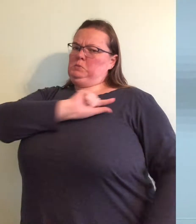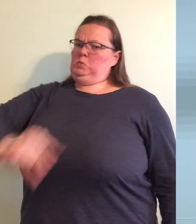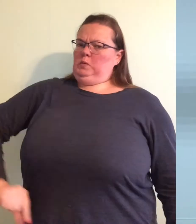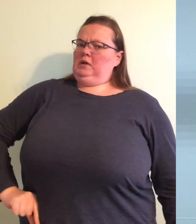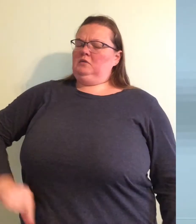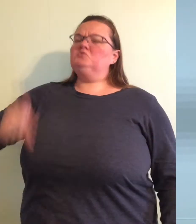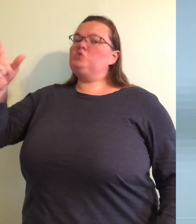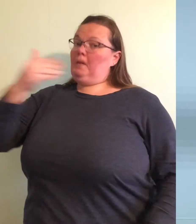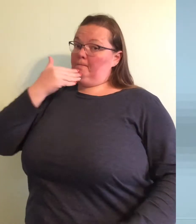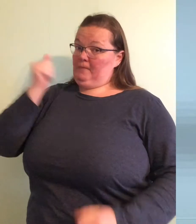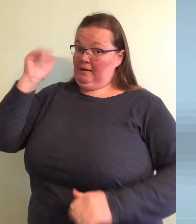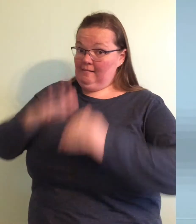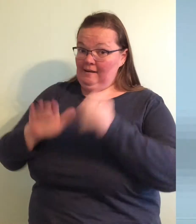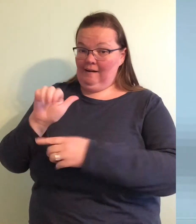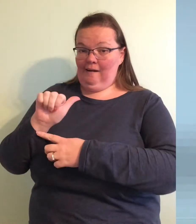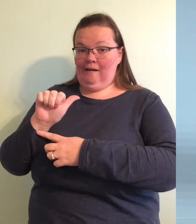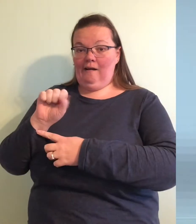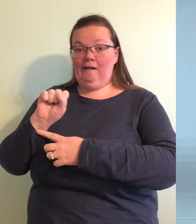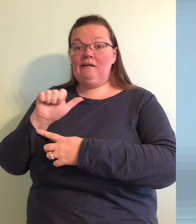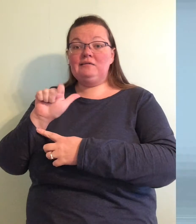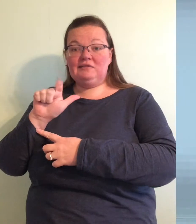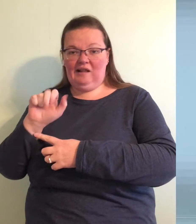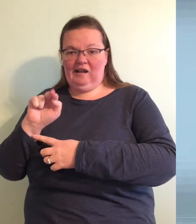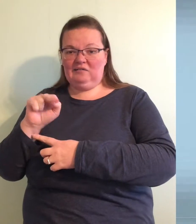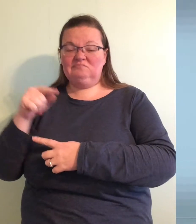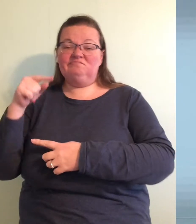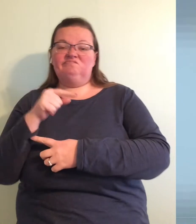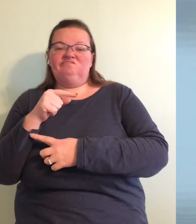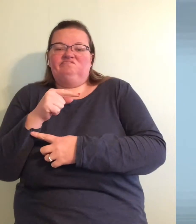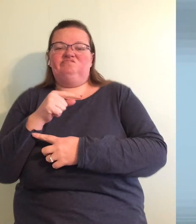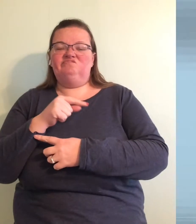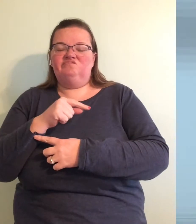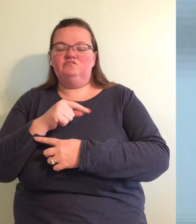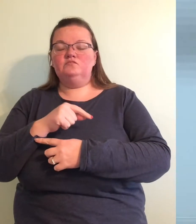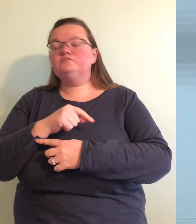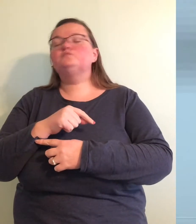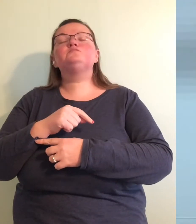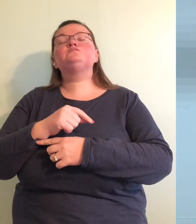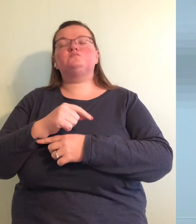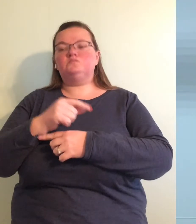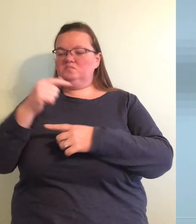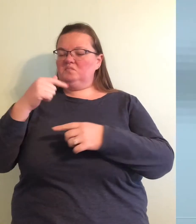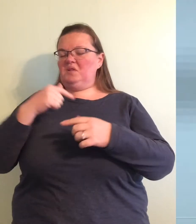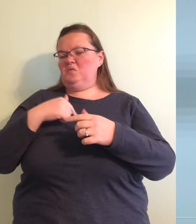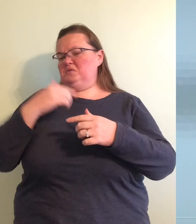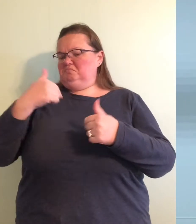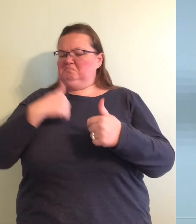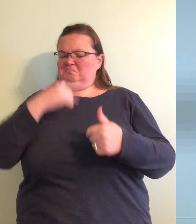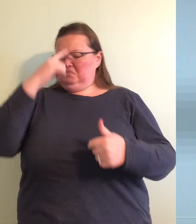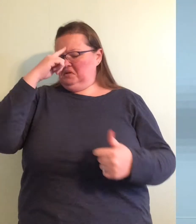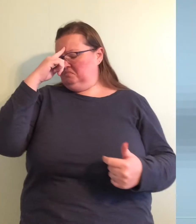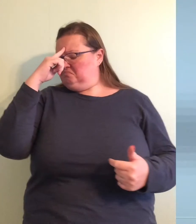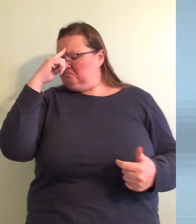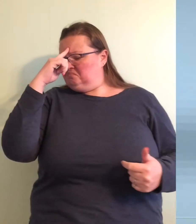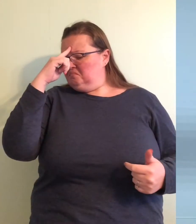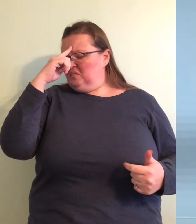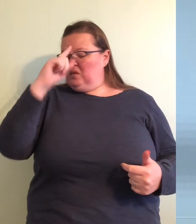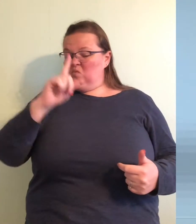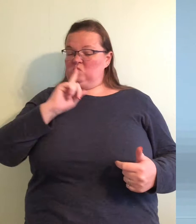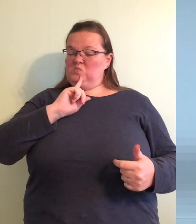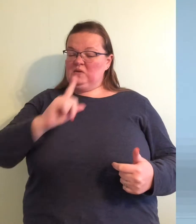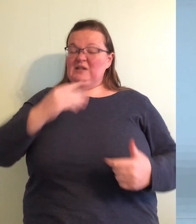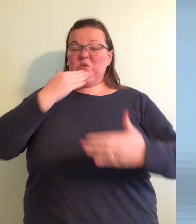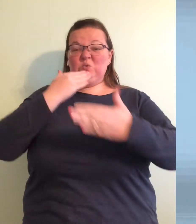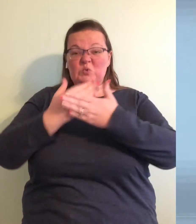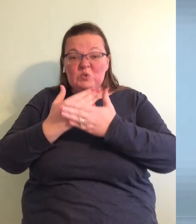awful Aslan. At least that was the excuse he made in his own mind for what he was doing. It wasn't a very good